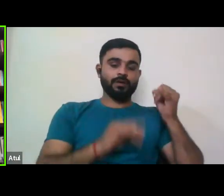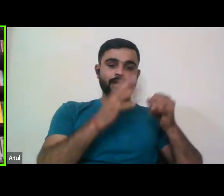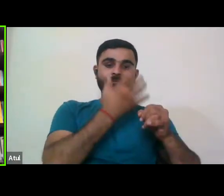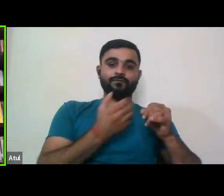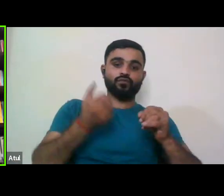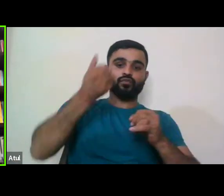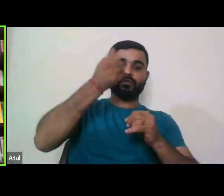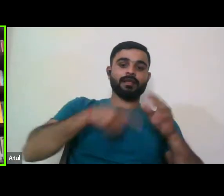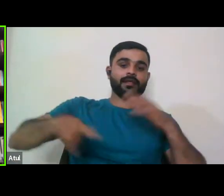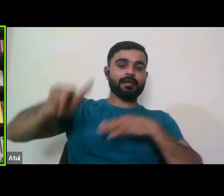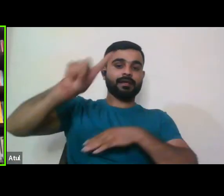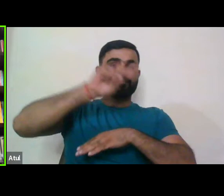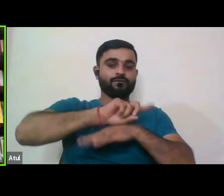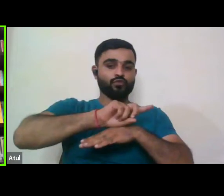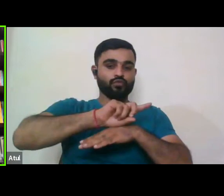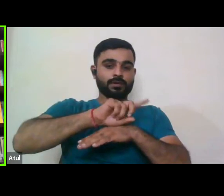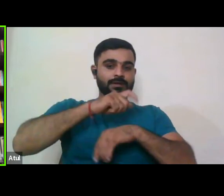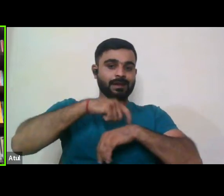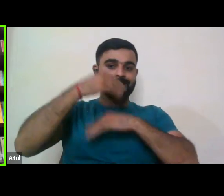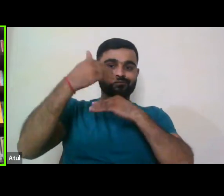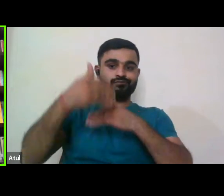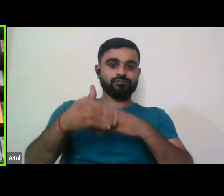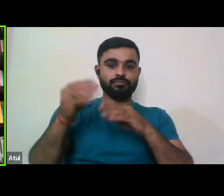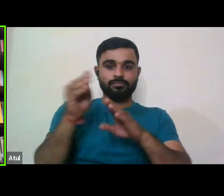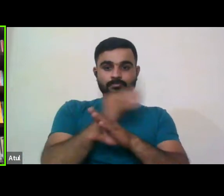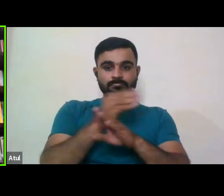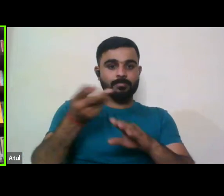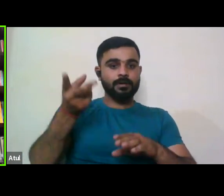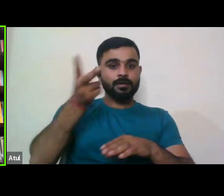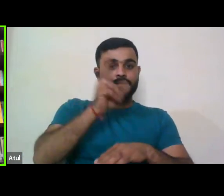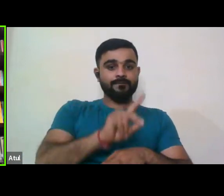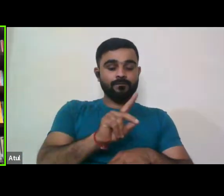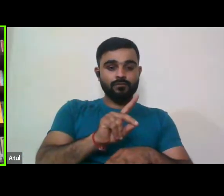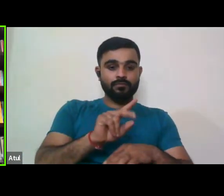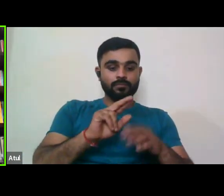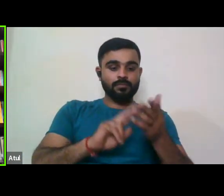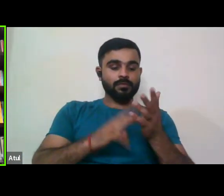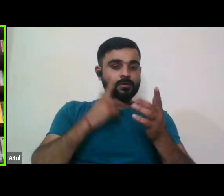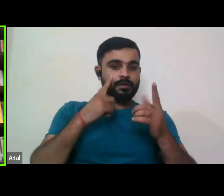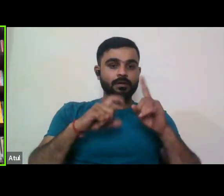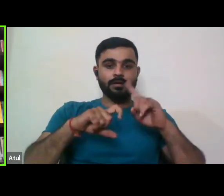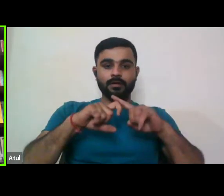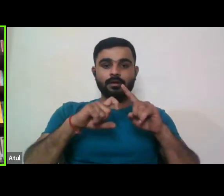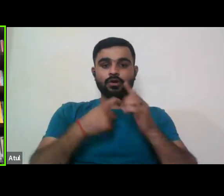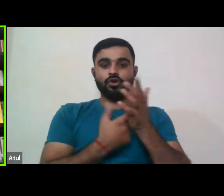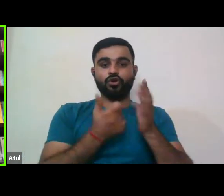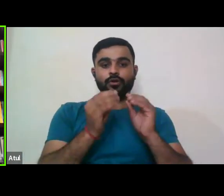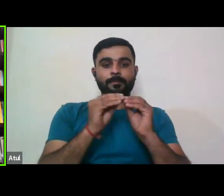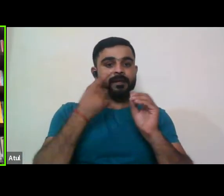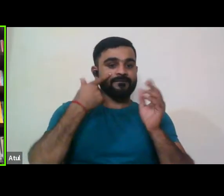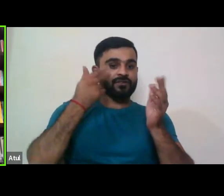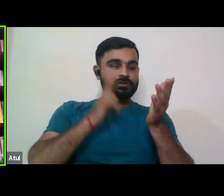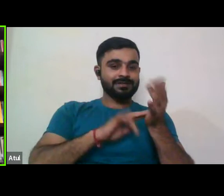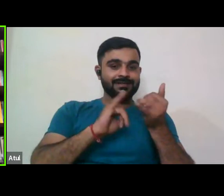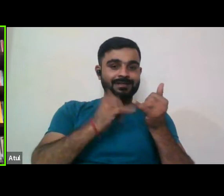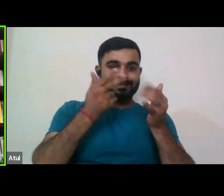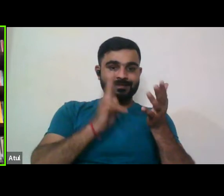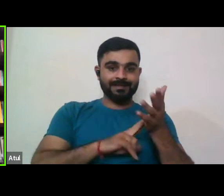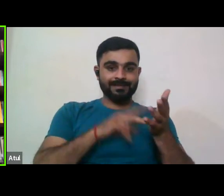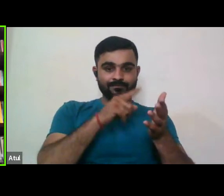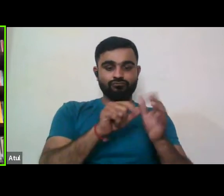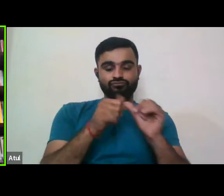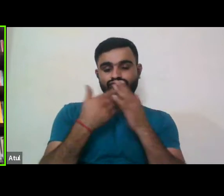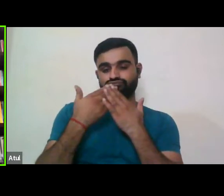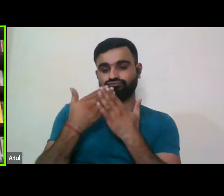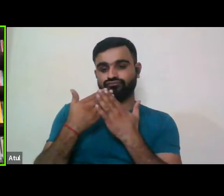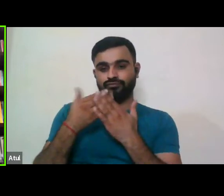Justice's tenure. In fact, again, Nick Robinson, who's looked at this, studied